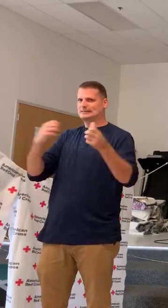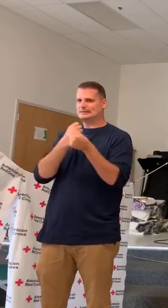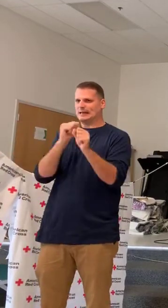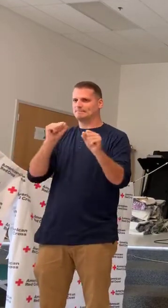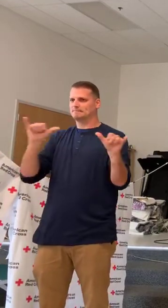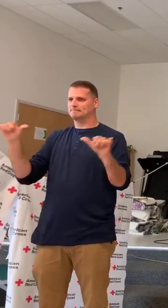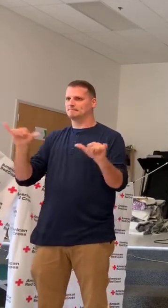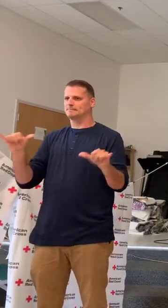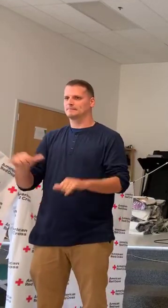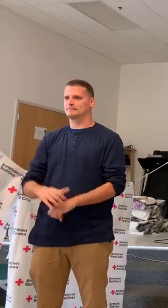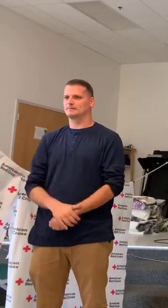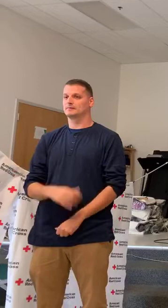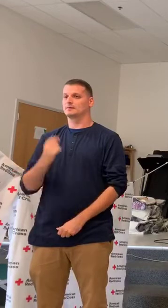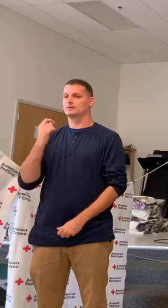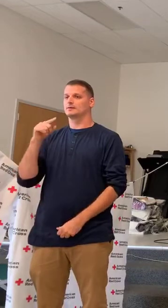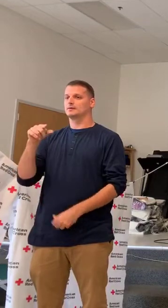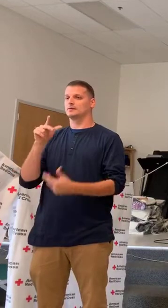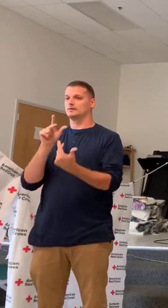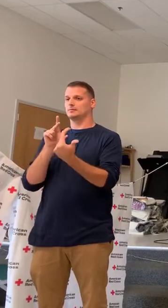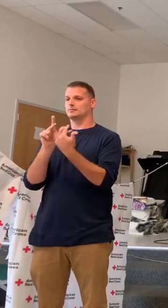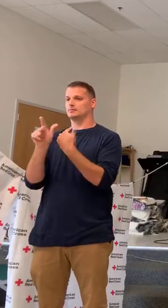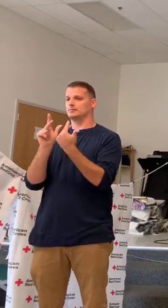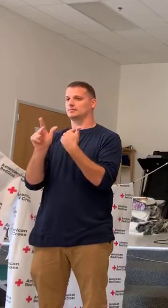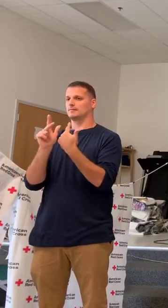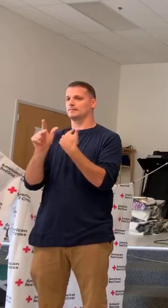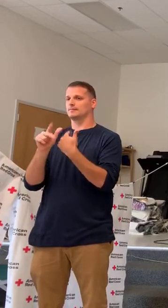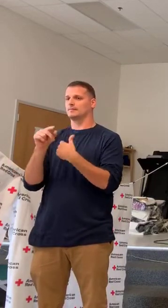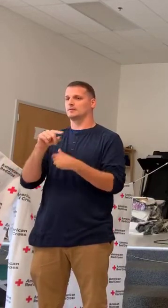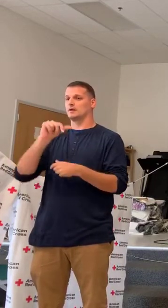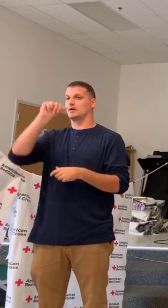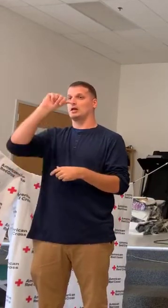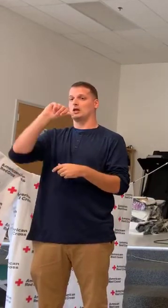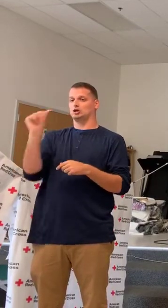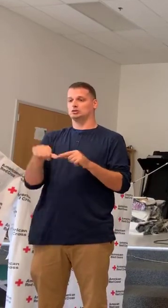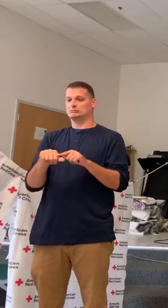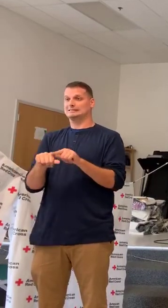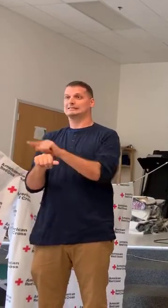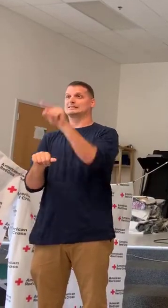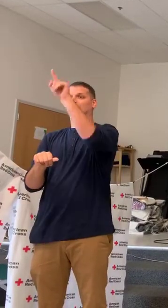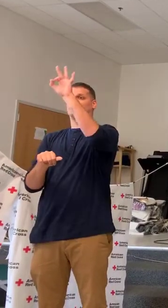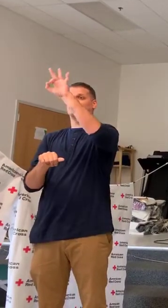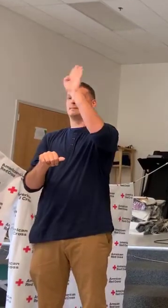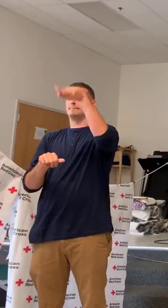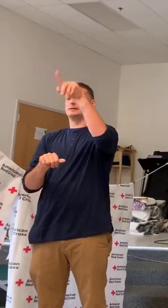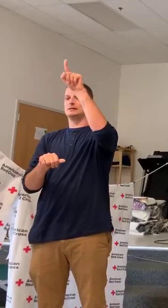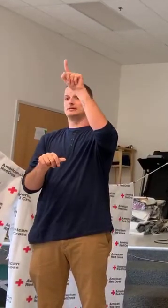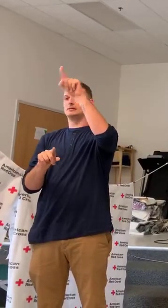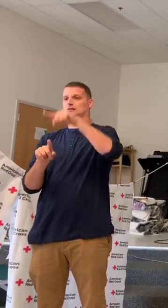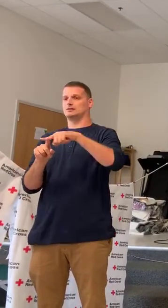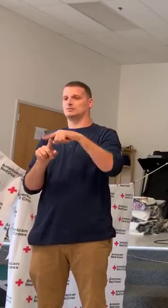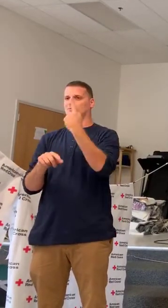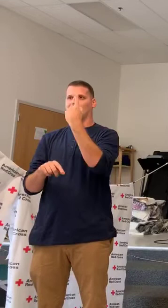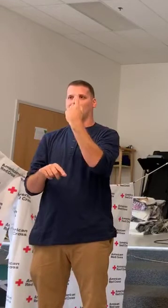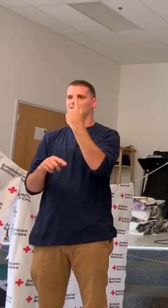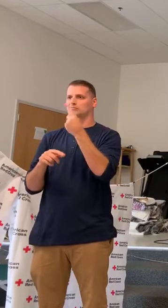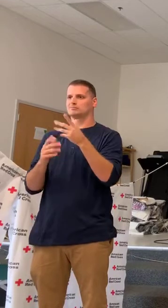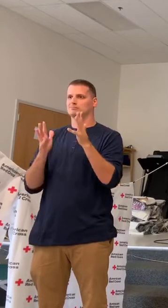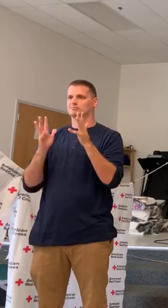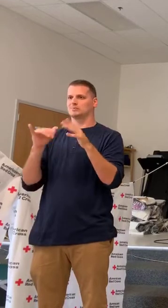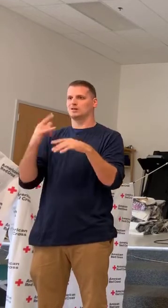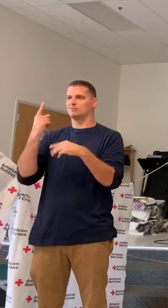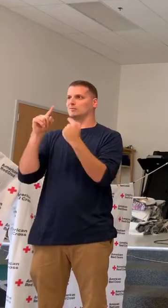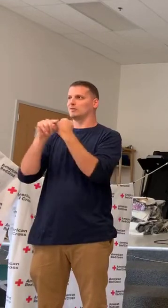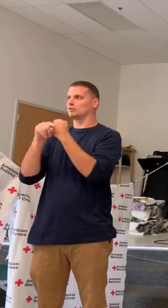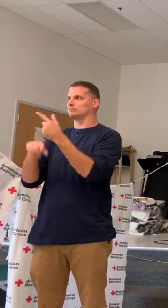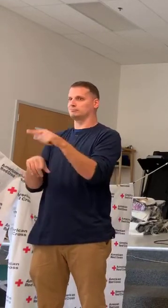and Fairbanks. There's the tourist bus. It affects having that highway closed like it was, would affect the kids going back to school.